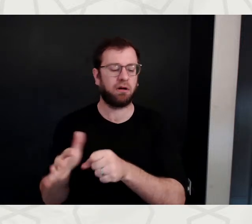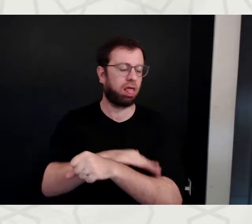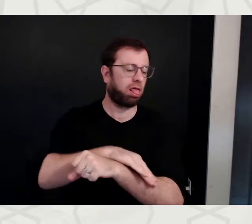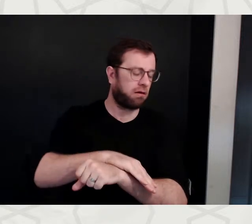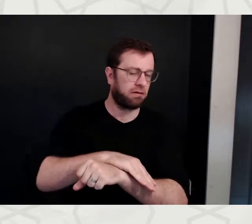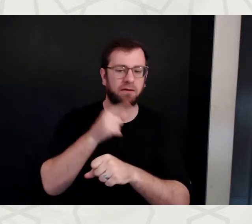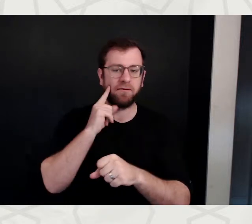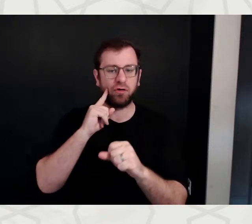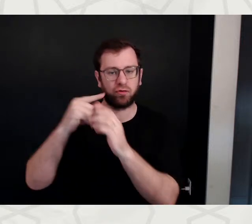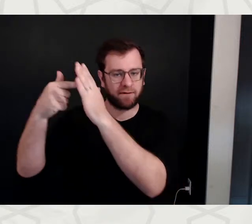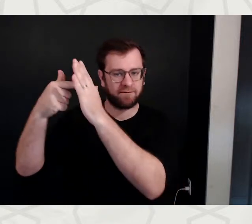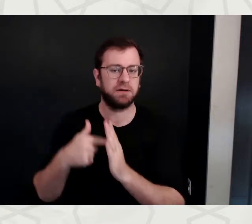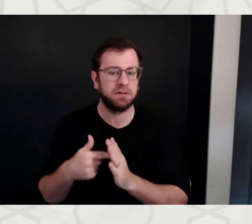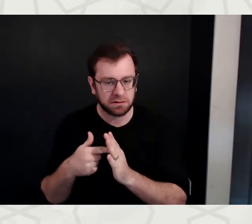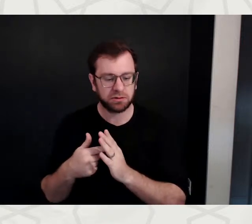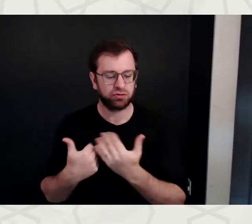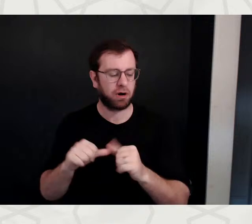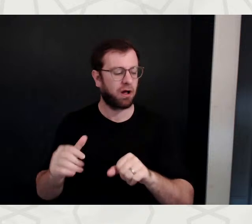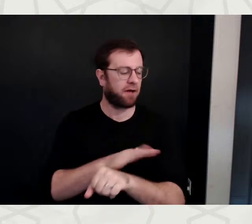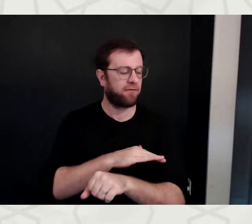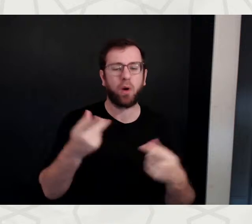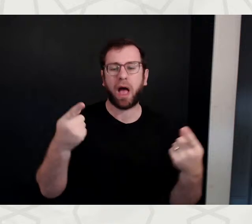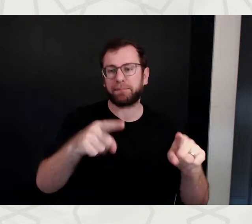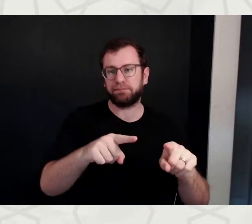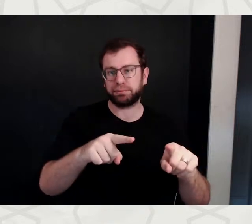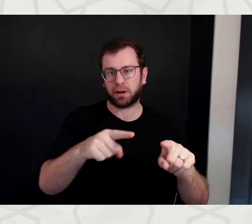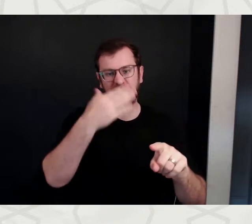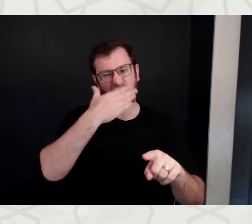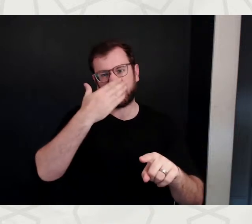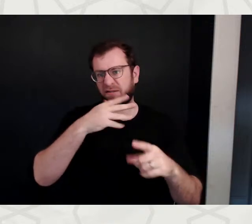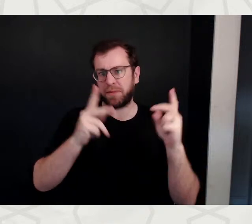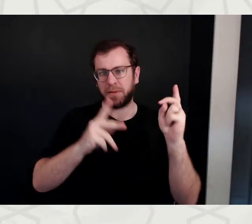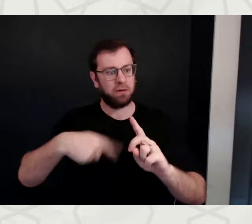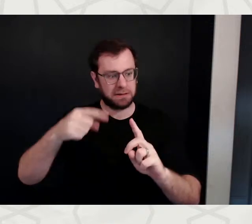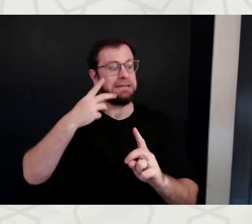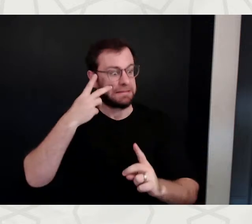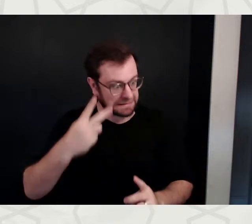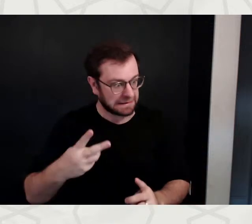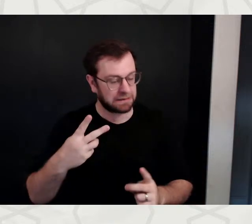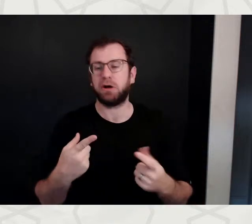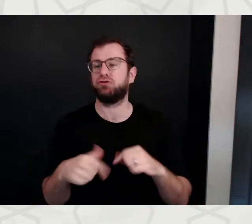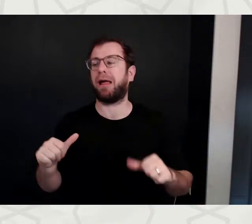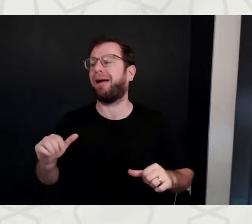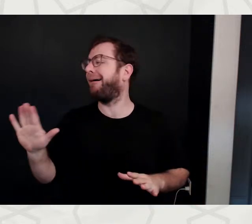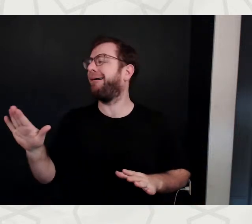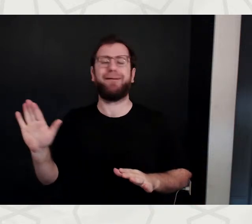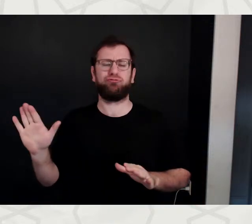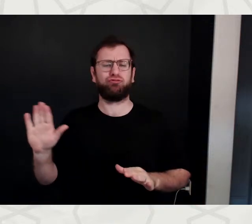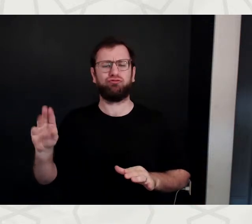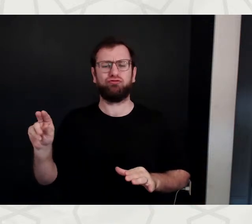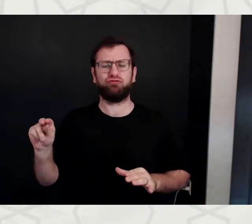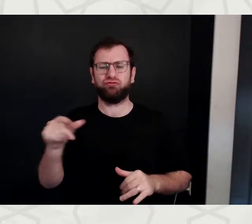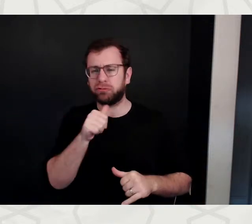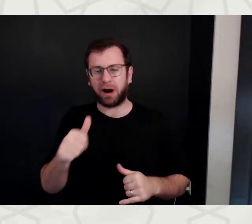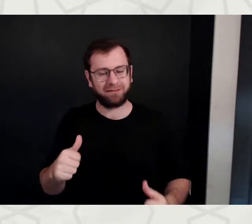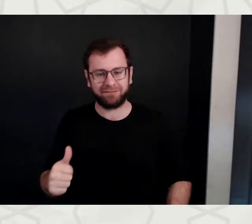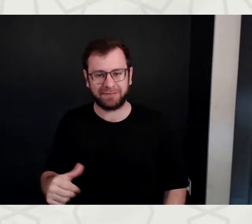realities, covered up what was happening right in front of people's eyes. And